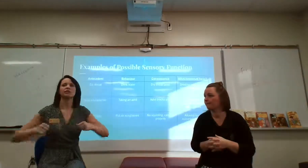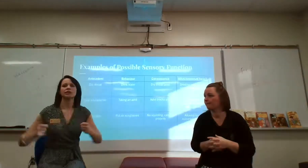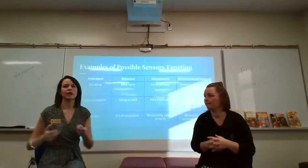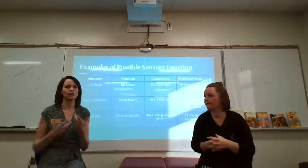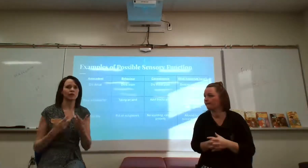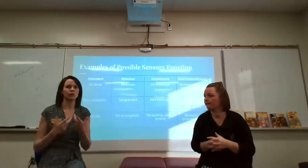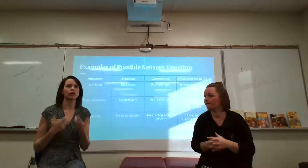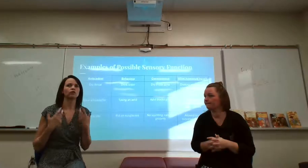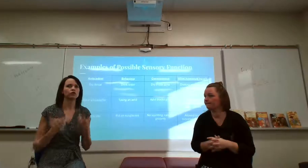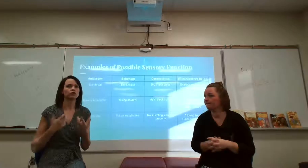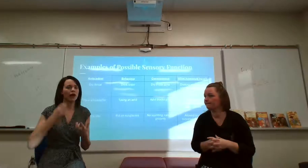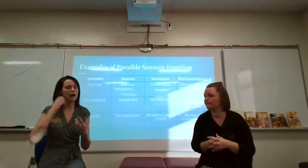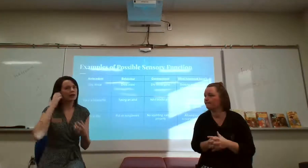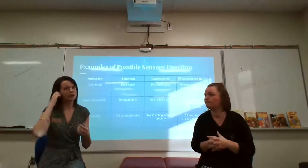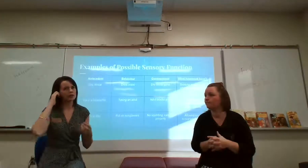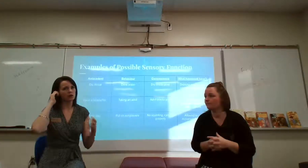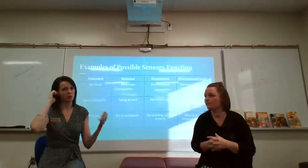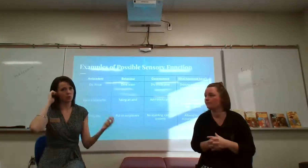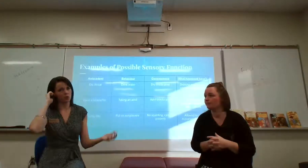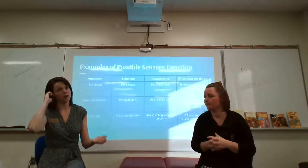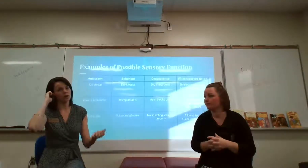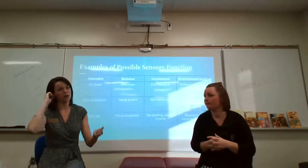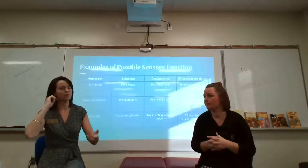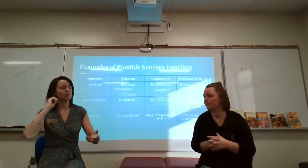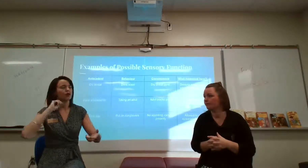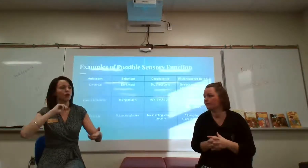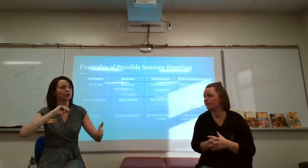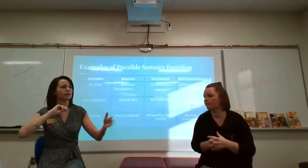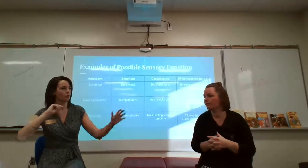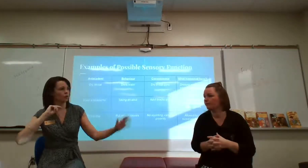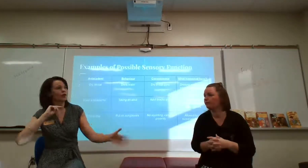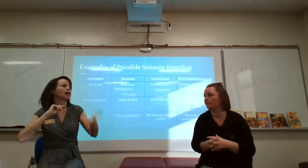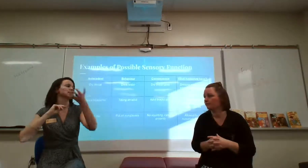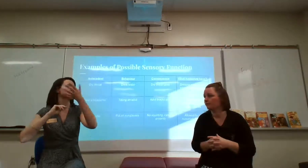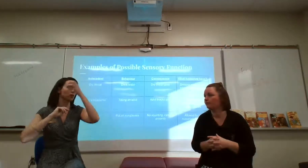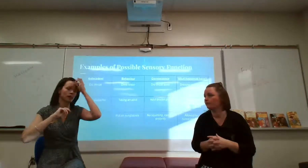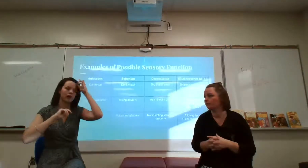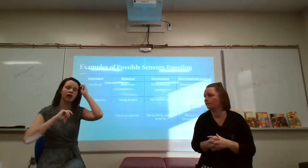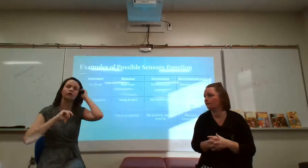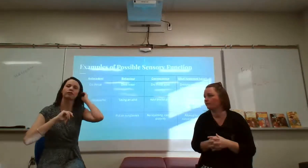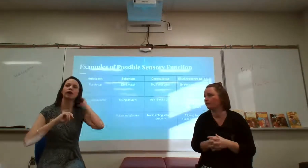test it. We don't do that until we're way past the point of